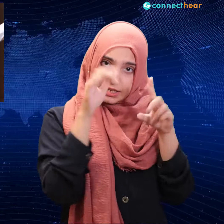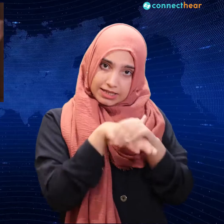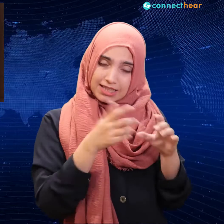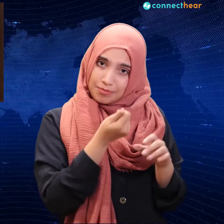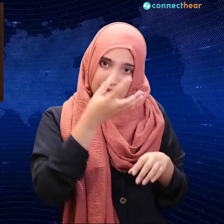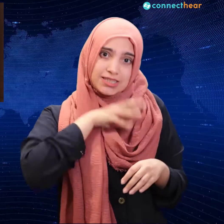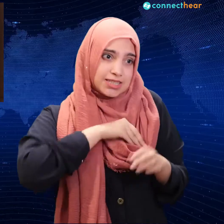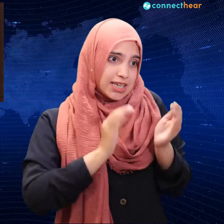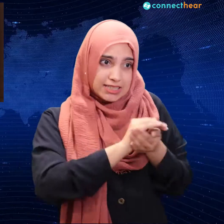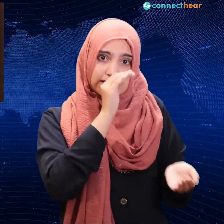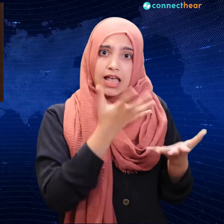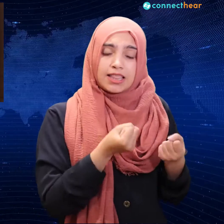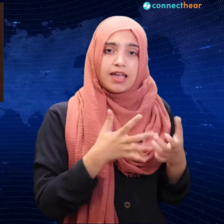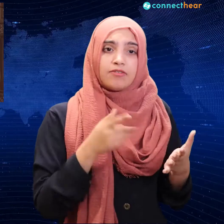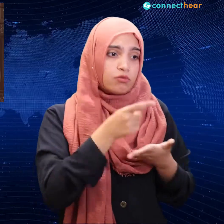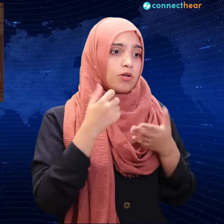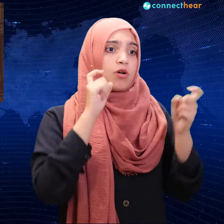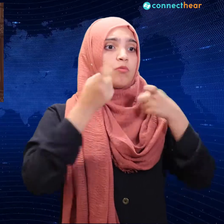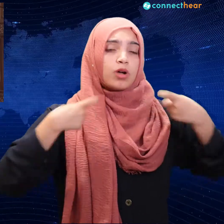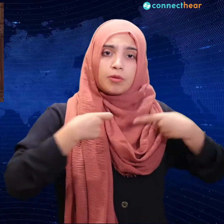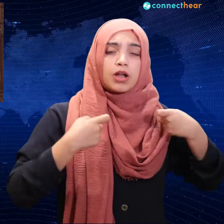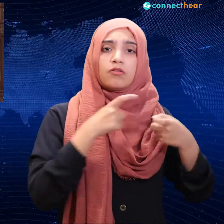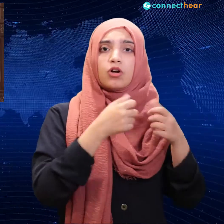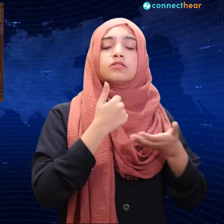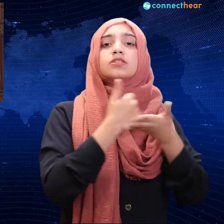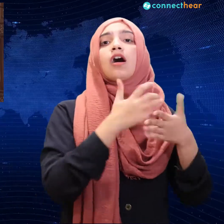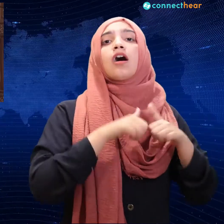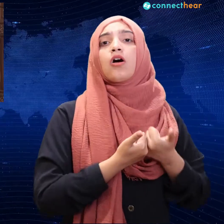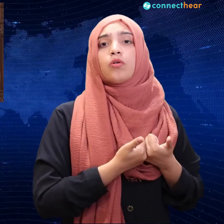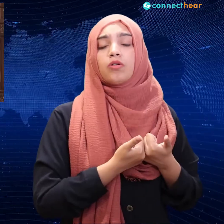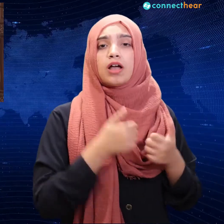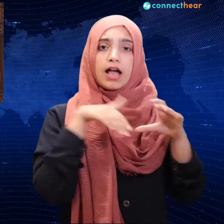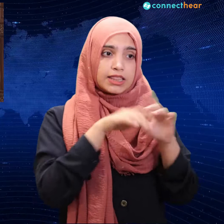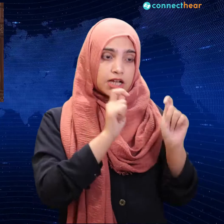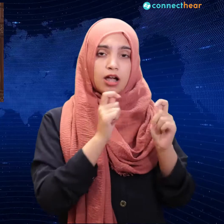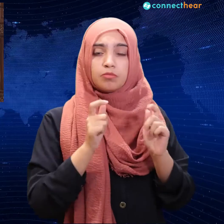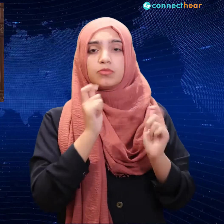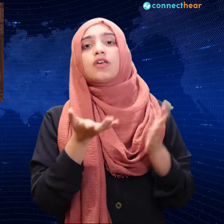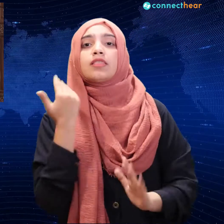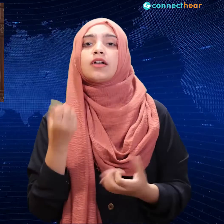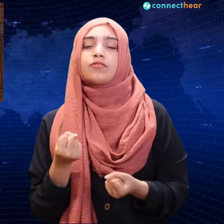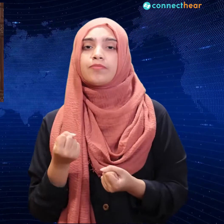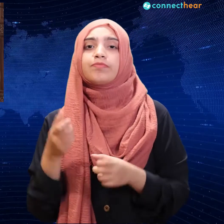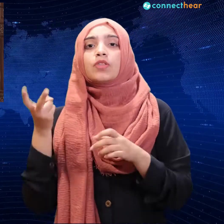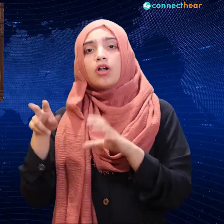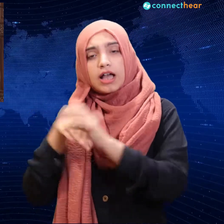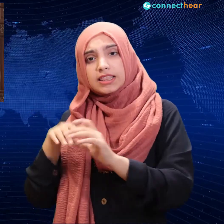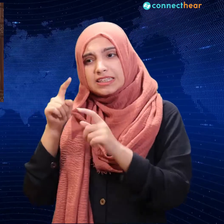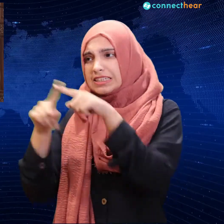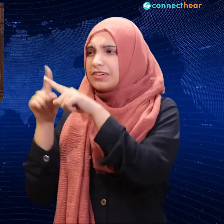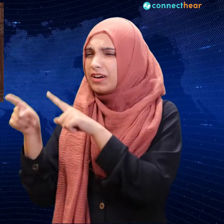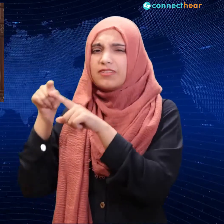to fund another war? We can barely meet our own expenses. Let me put this to you. The term duplicity has been used now a number